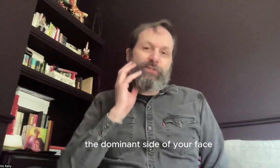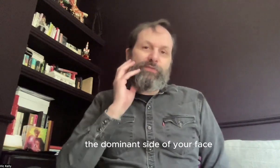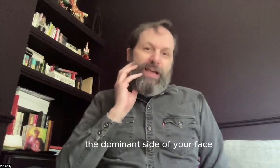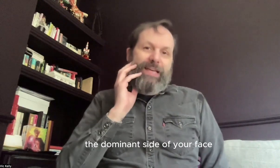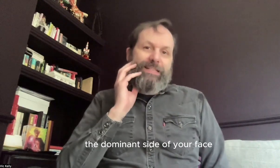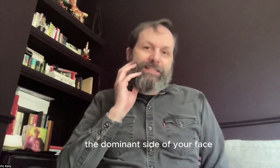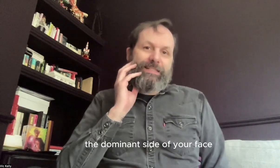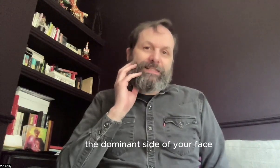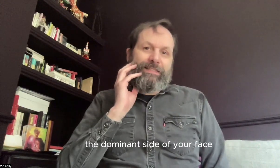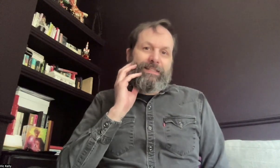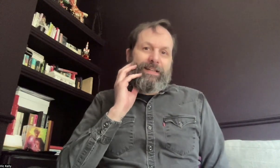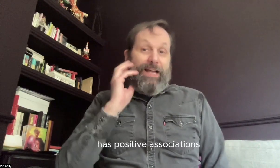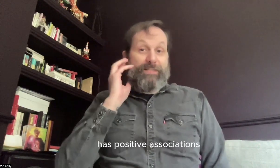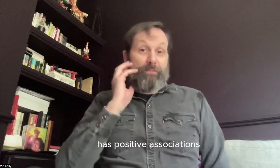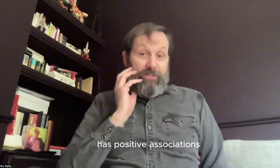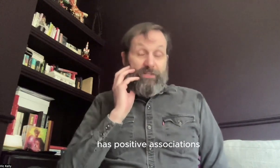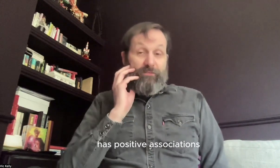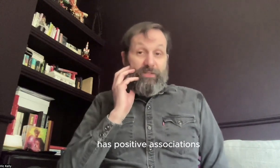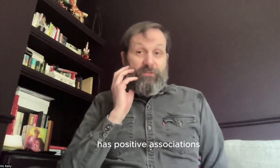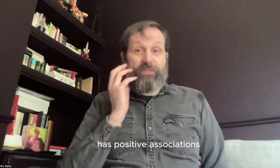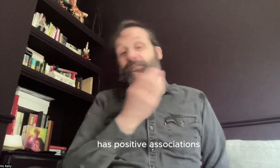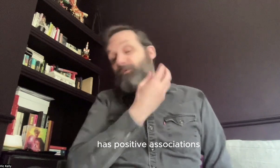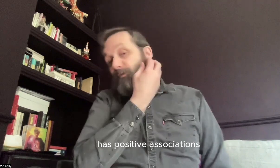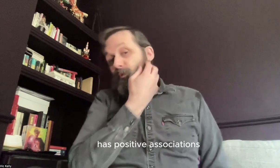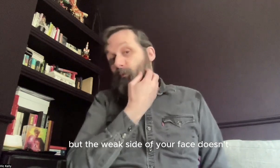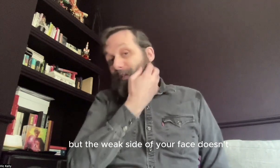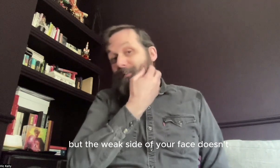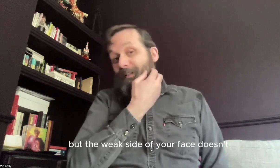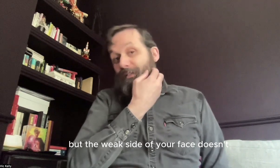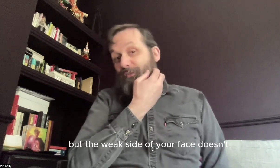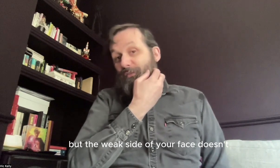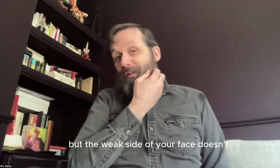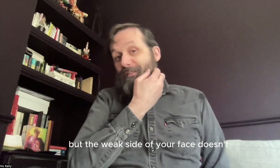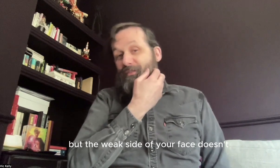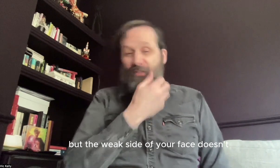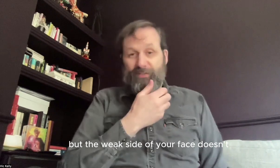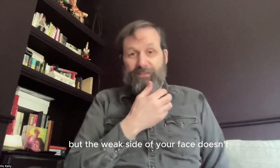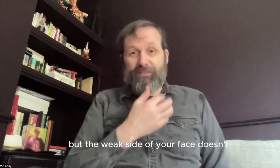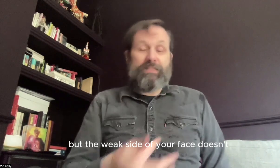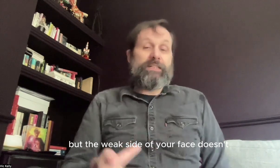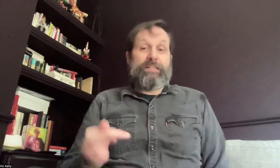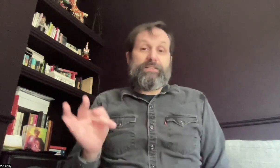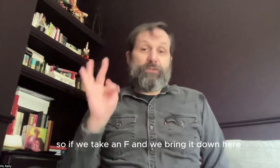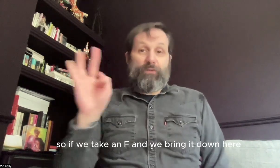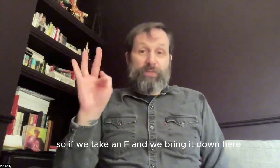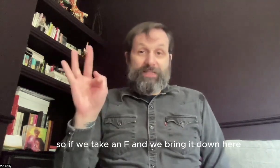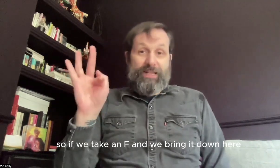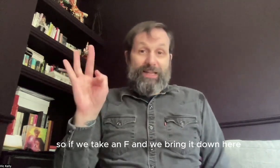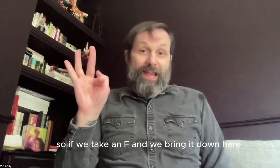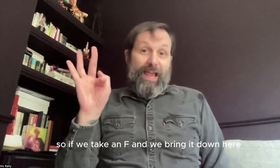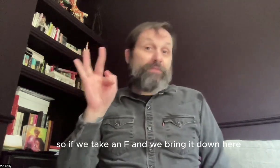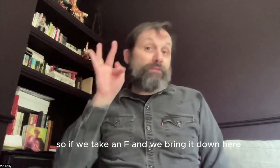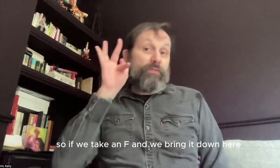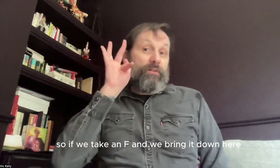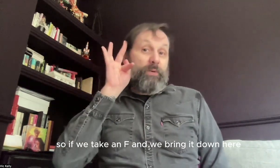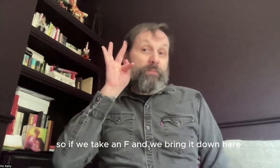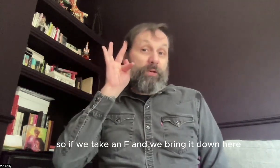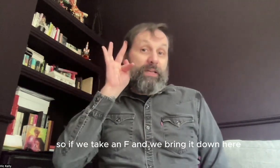your face has positive associations, but the weak side of your face doesn't. So if we take an F and we bring